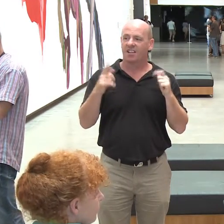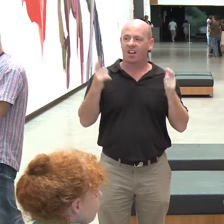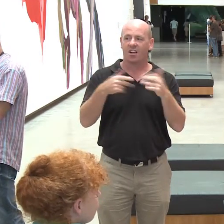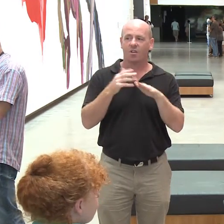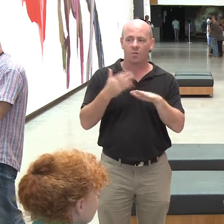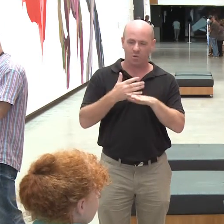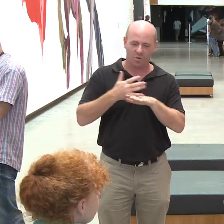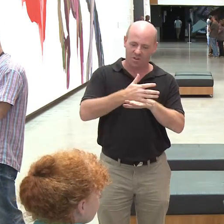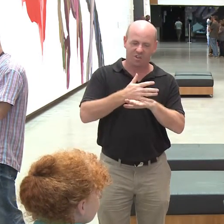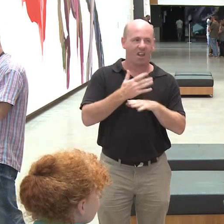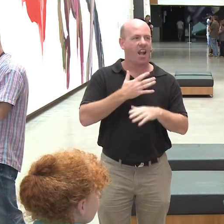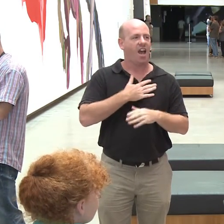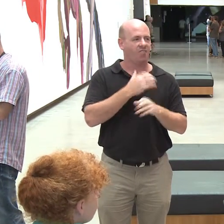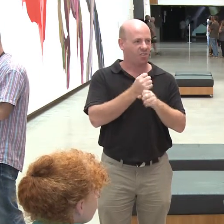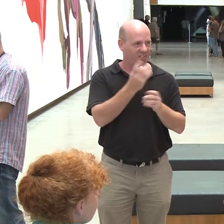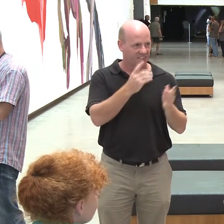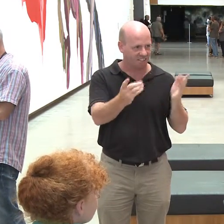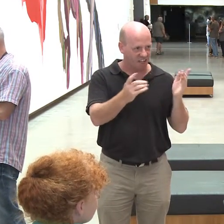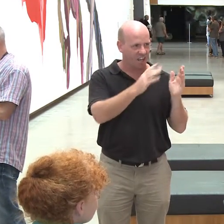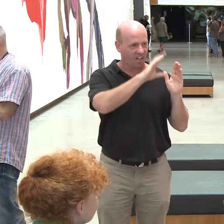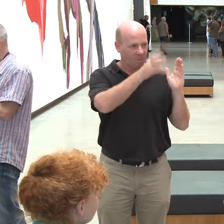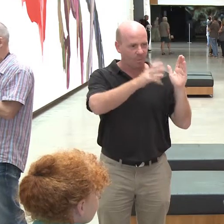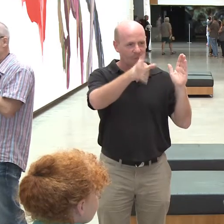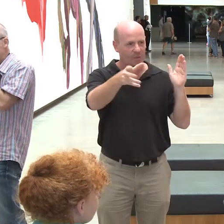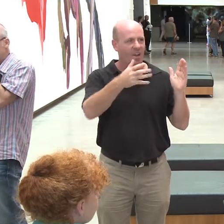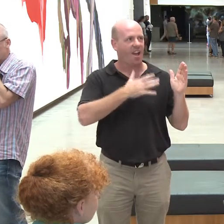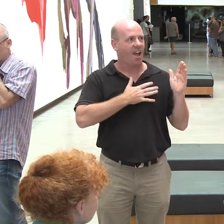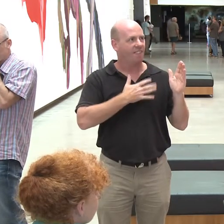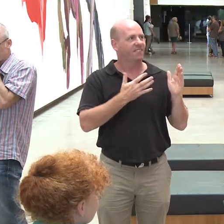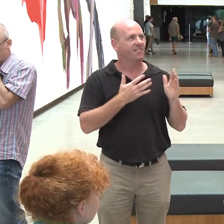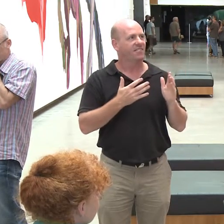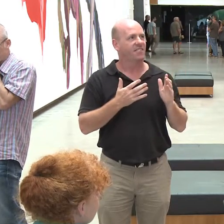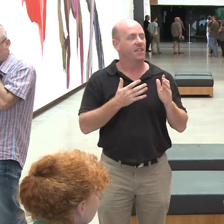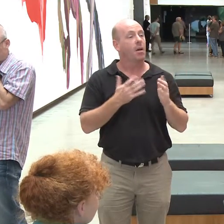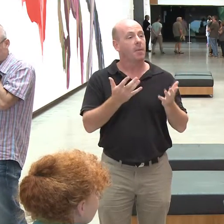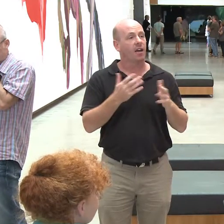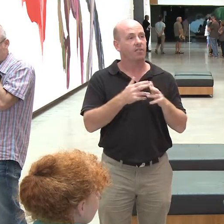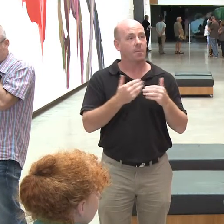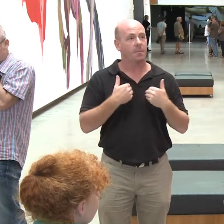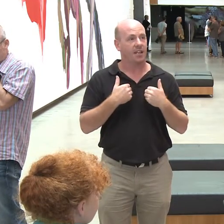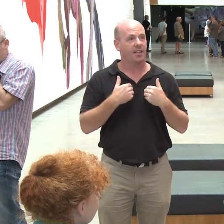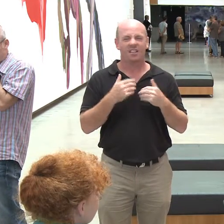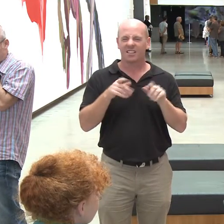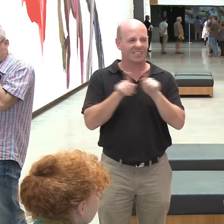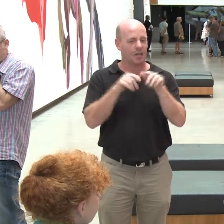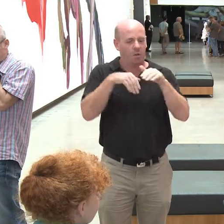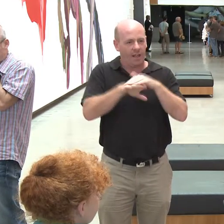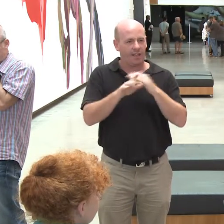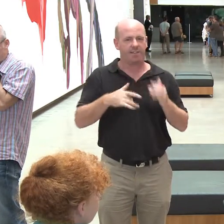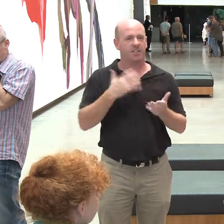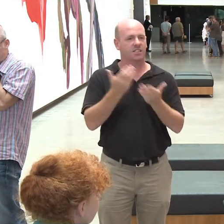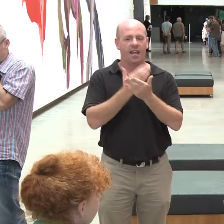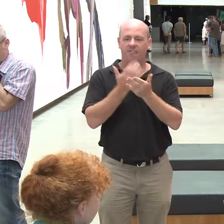work. And I love the graphic design element in it. Totally love it. But for me, it was the sanctuary aspect of it.